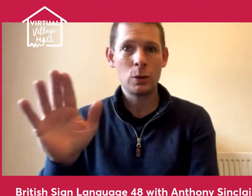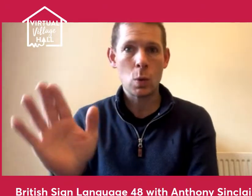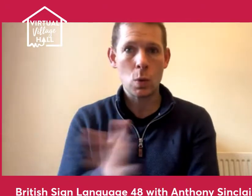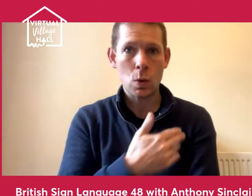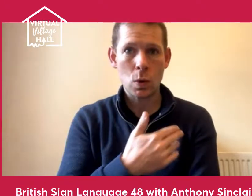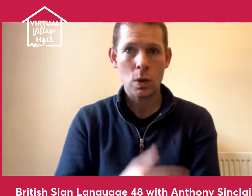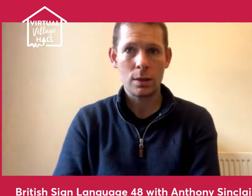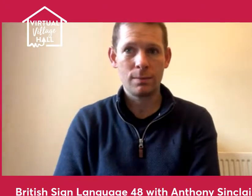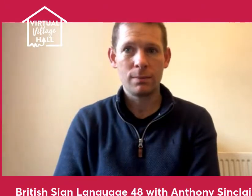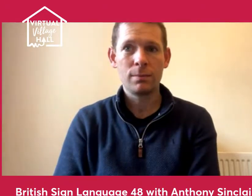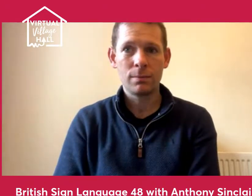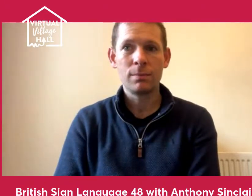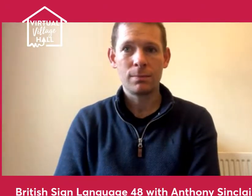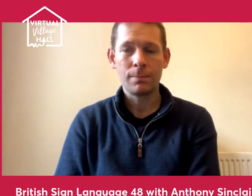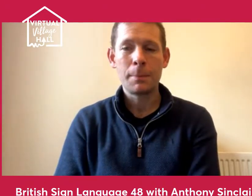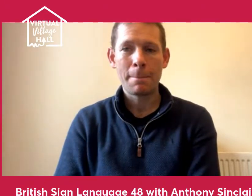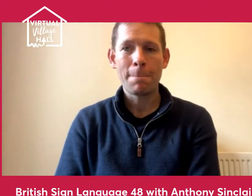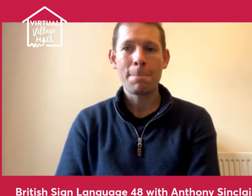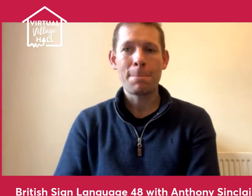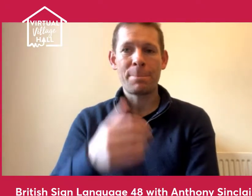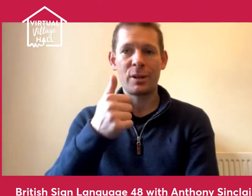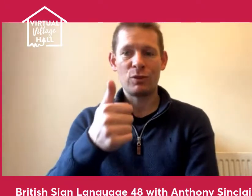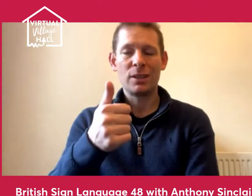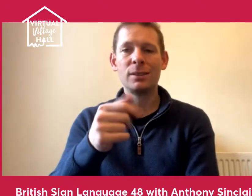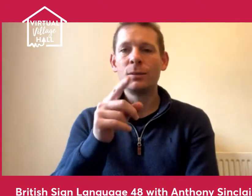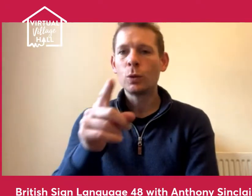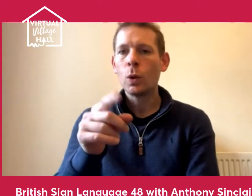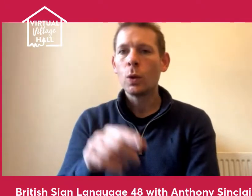Okay, so let's recap on everything that we've done this morning.